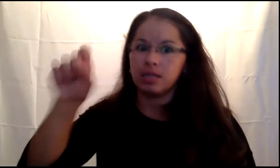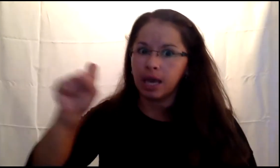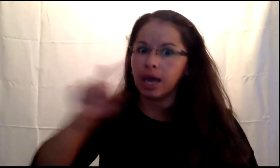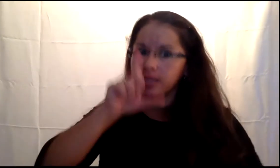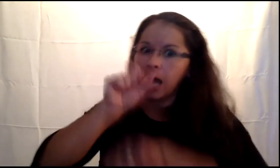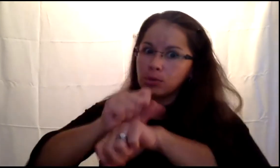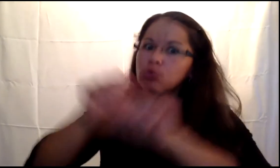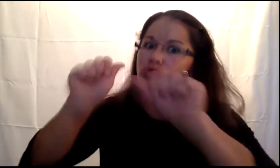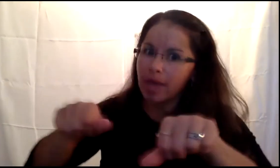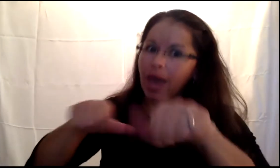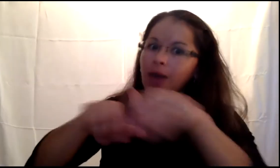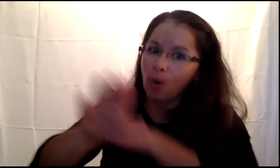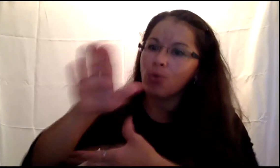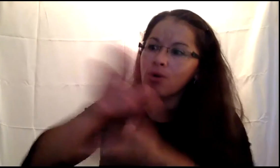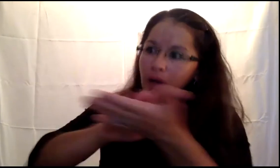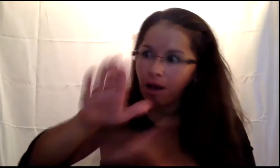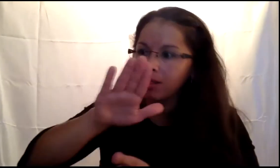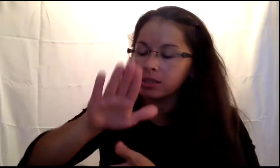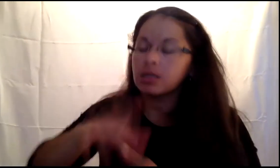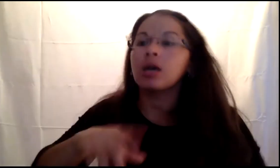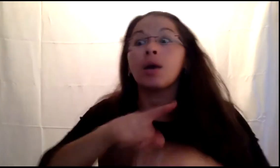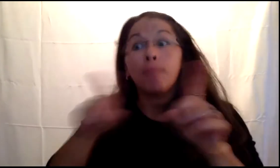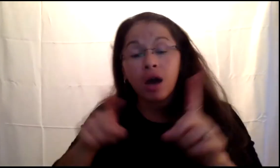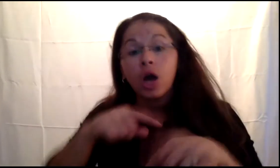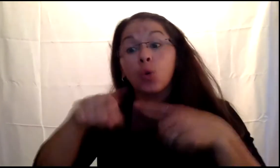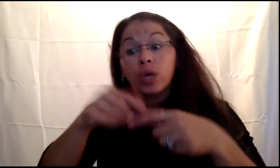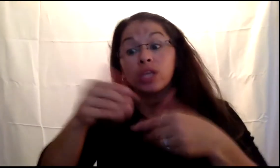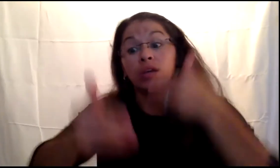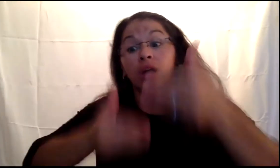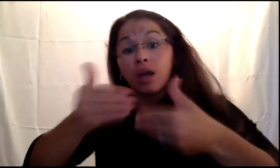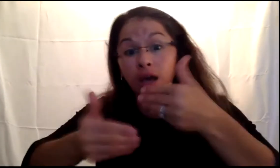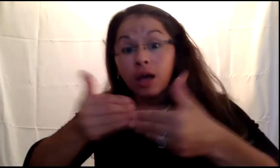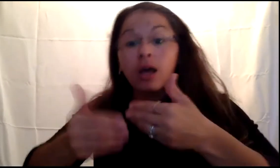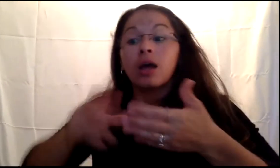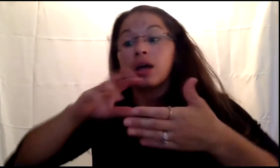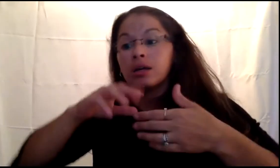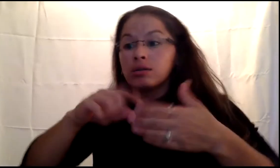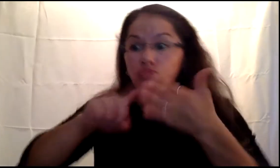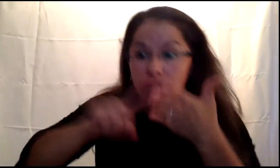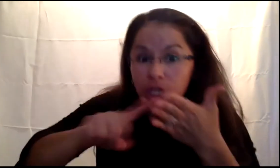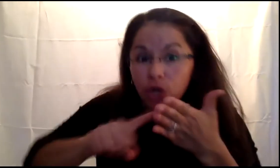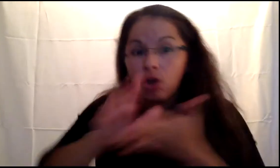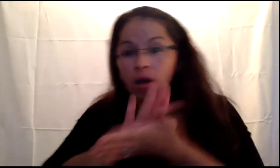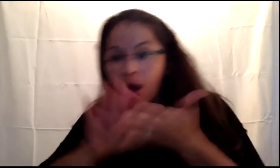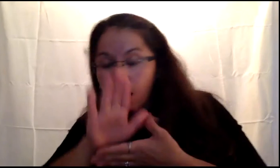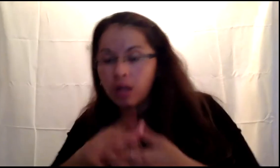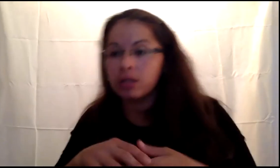in that search process, and then as you start being a college student and looking at your major, looking at your plans after